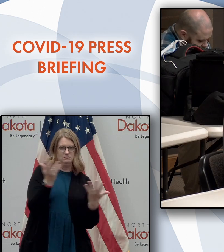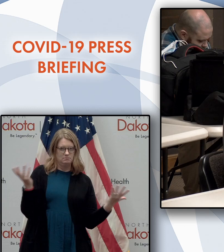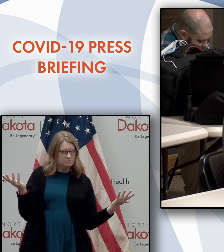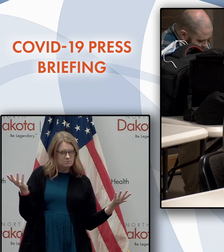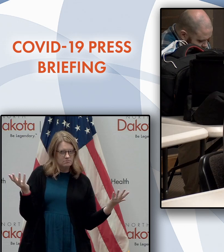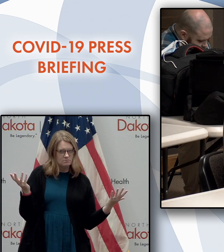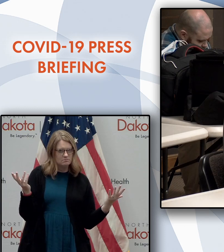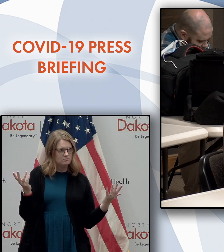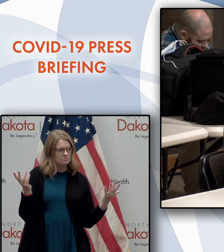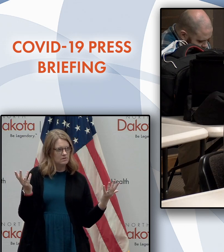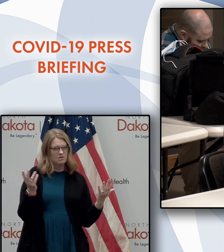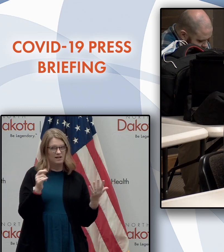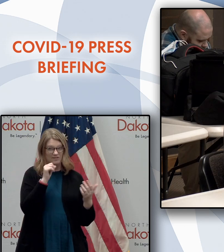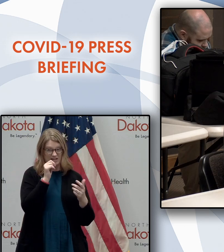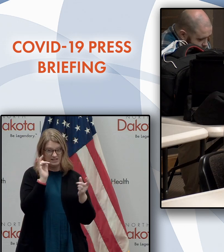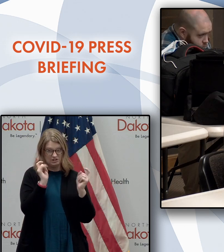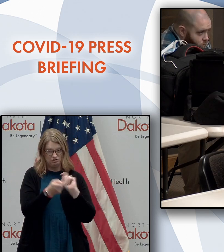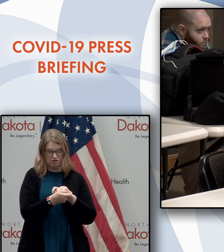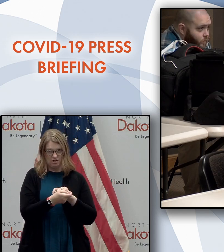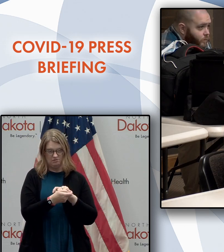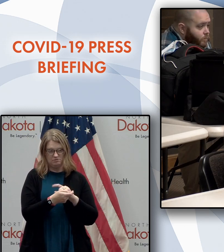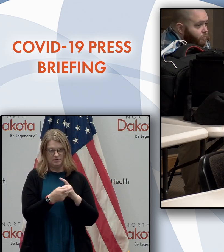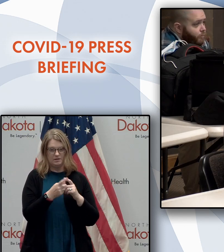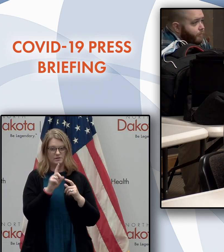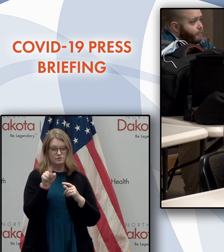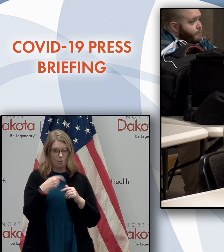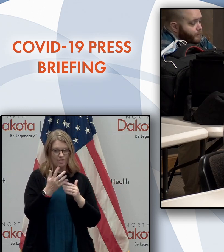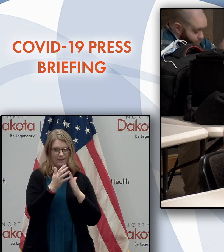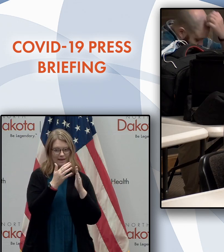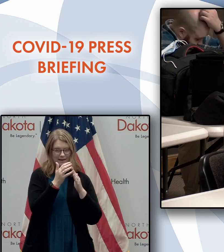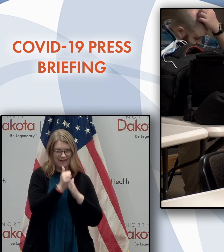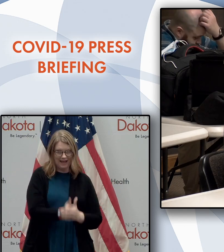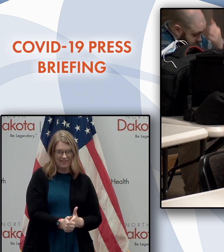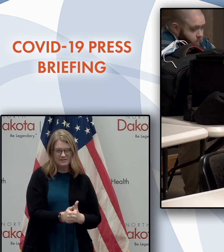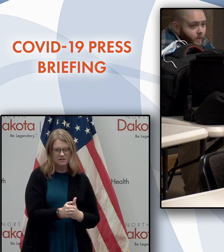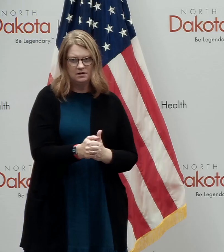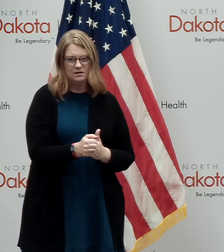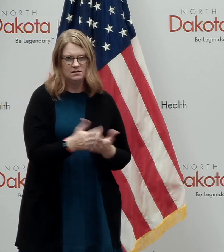in changing their risk levels? Well, I think that there's